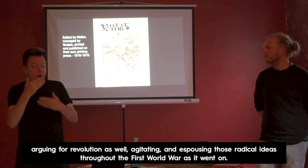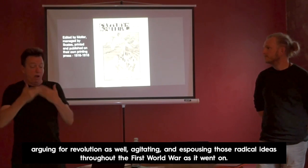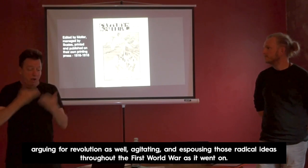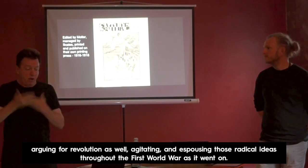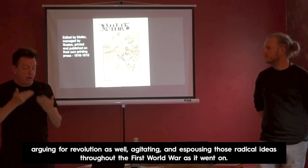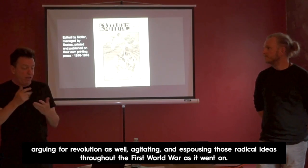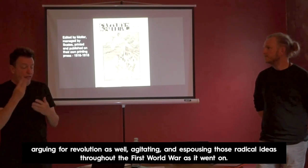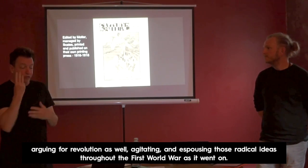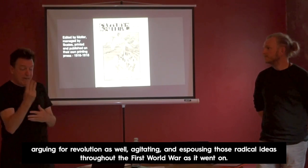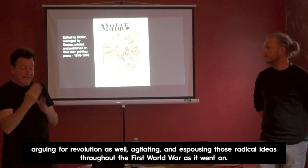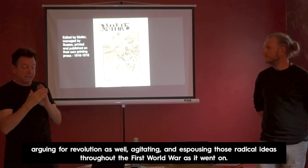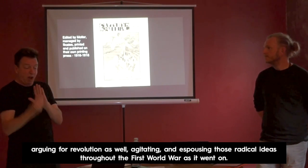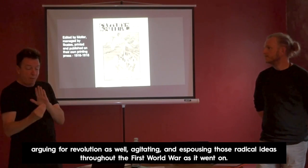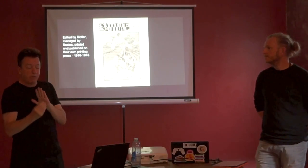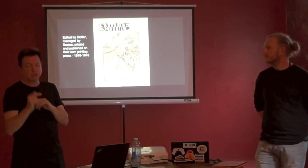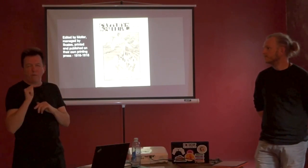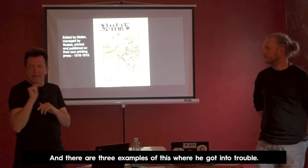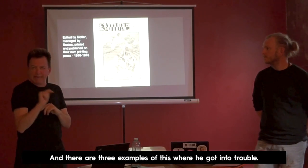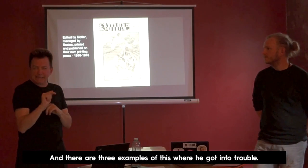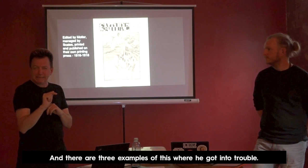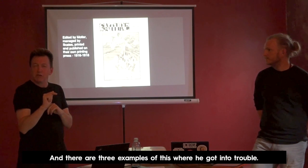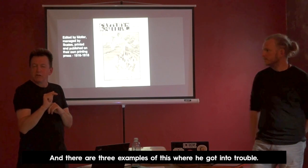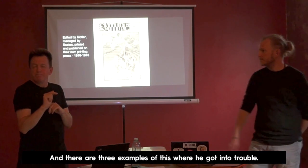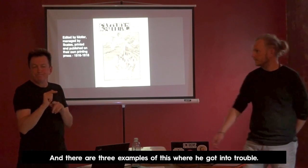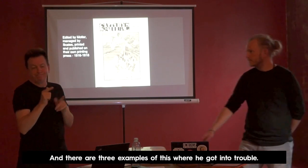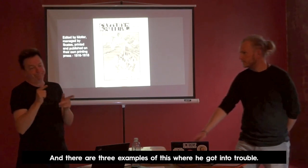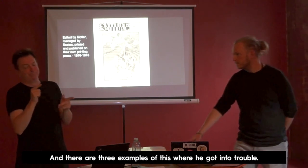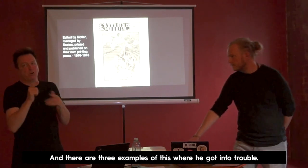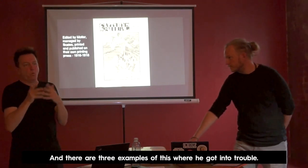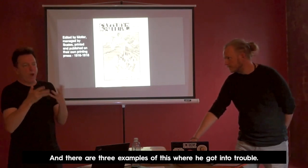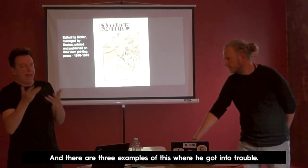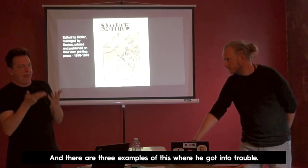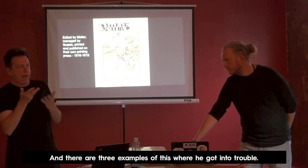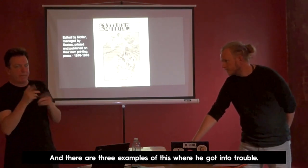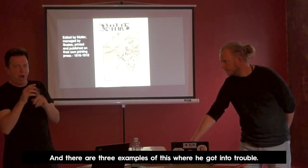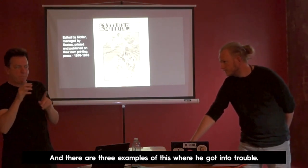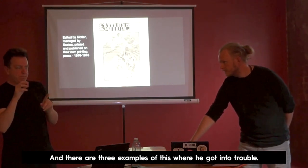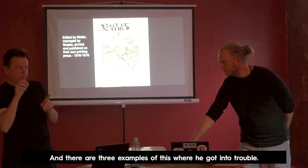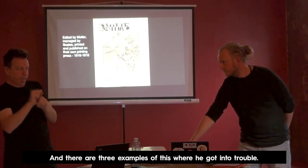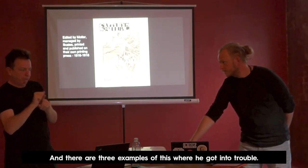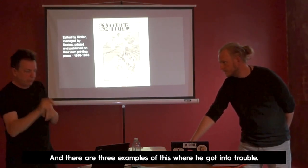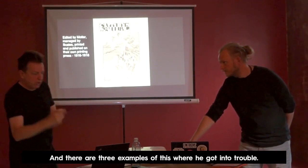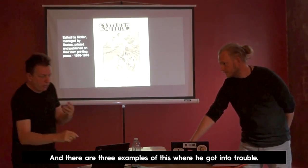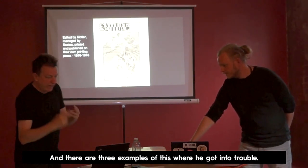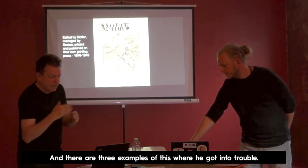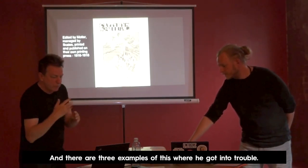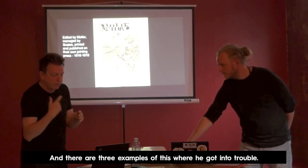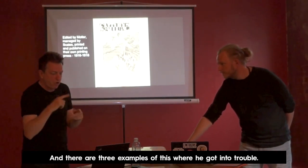ideas throughout the First World War as it went on. And there are 3 examples of his, well, where he got in trouble